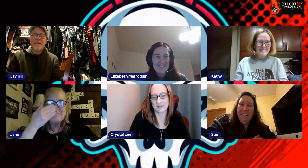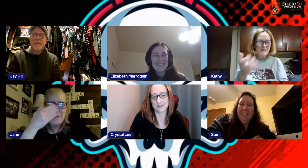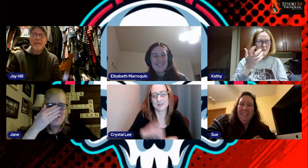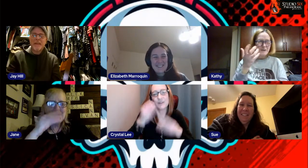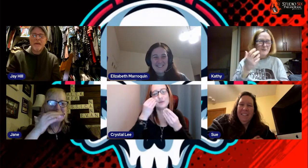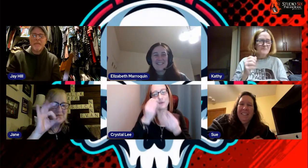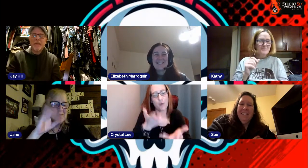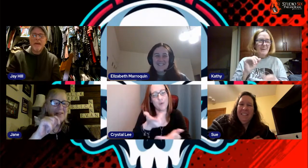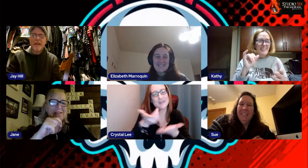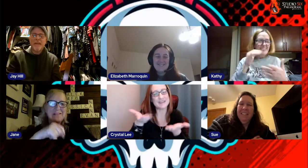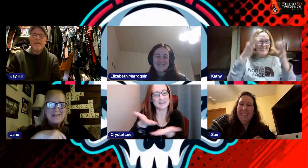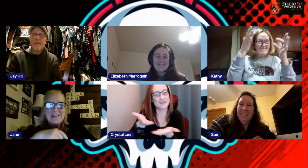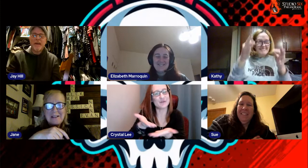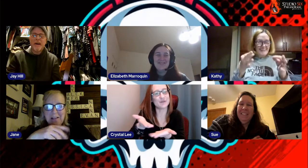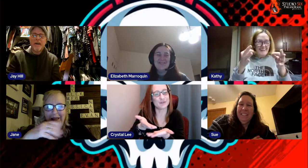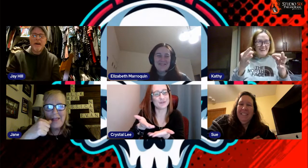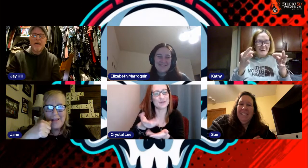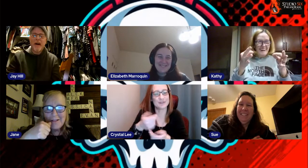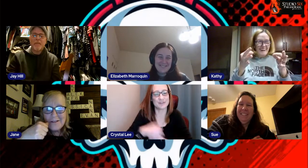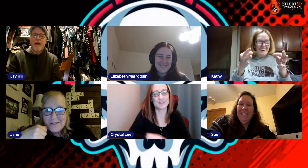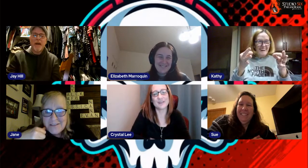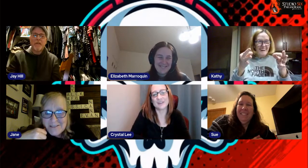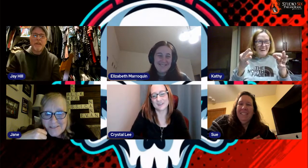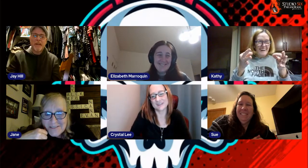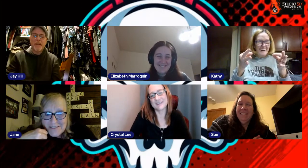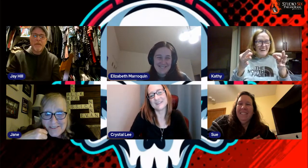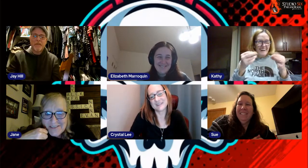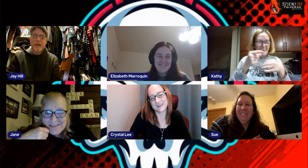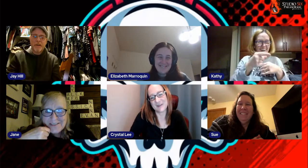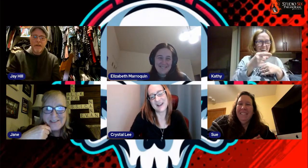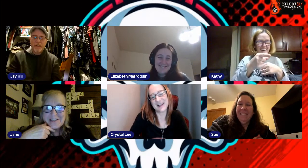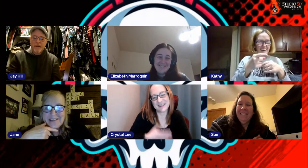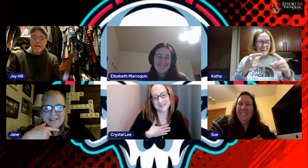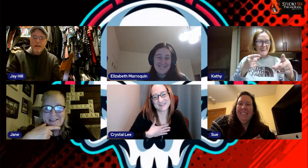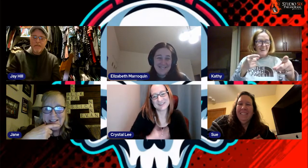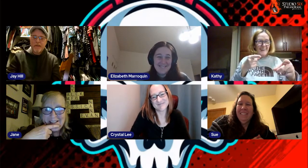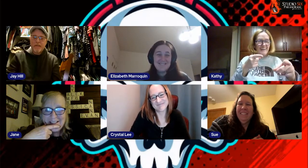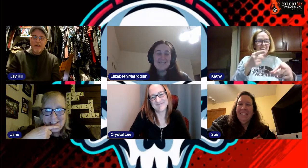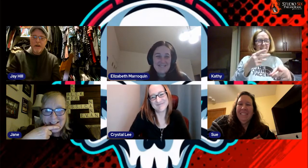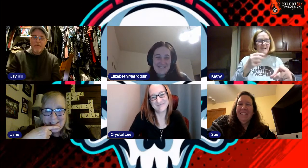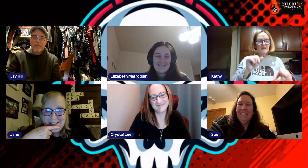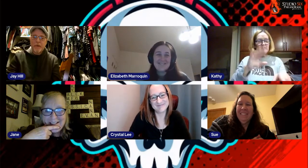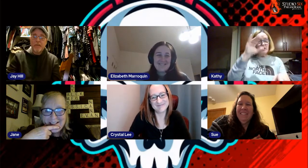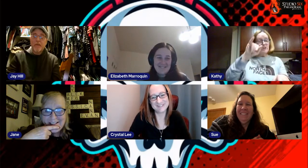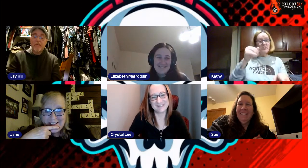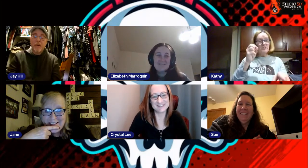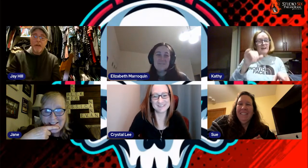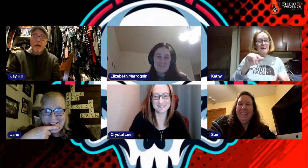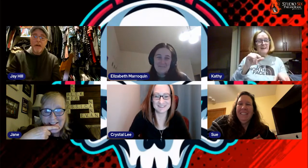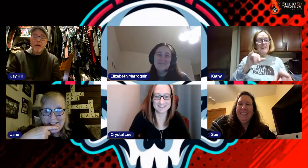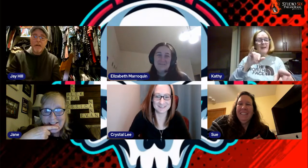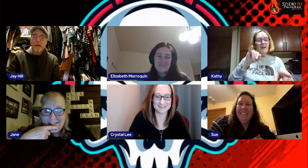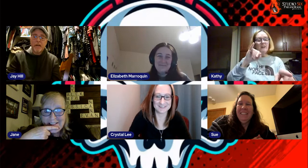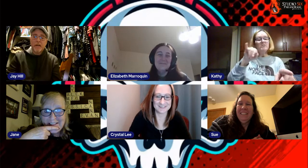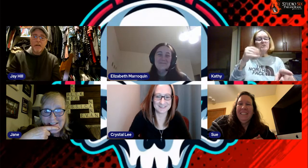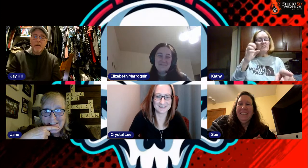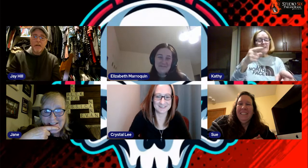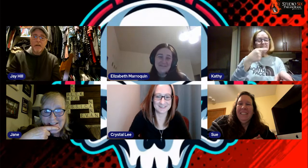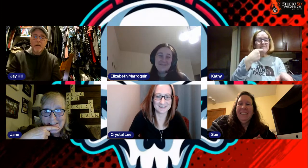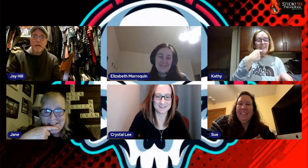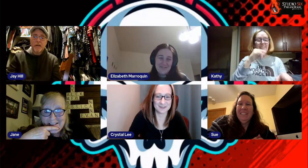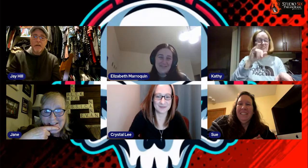That's definitely him. Yeah, he is. I'm gathering that he was a kind of a prankster, a funny guy.